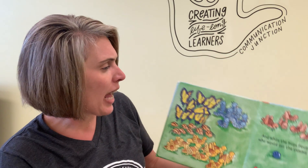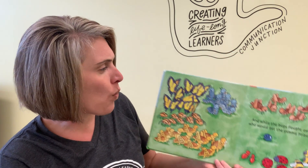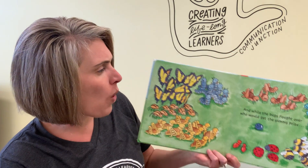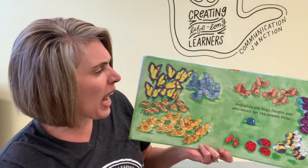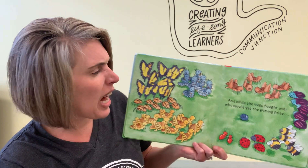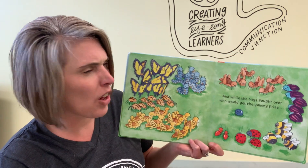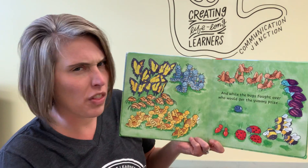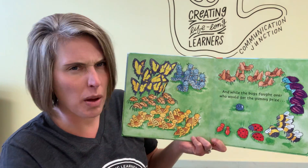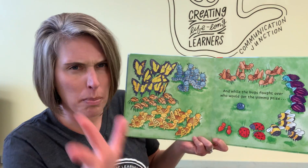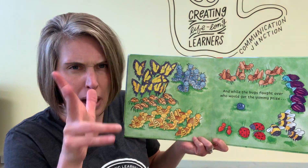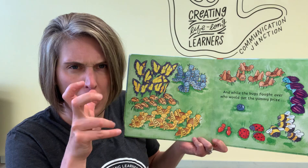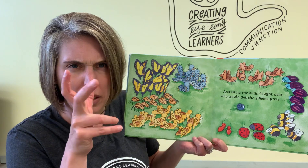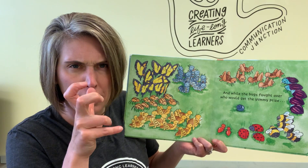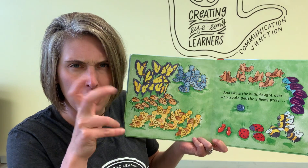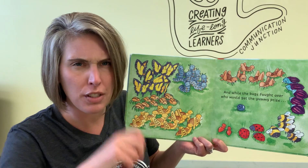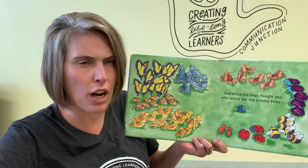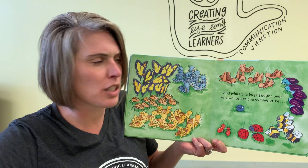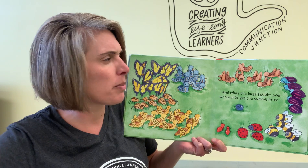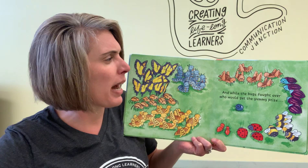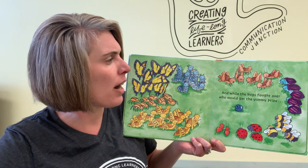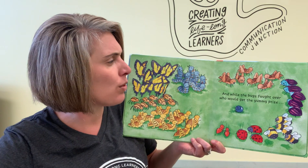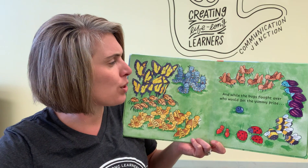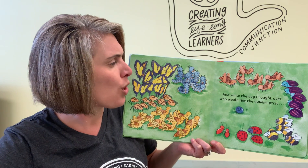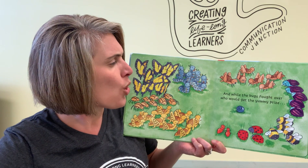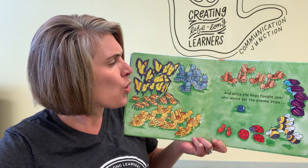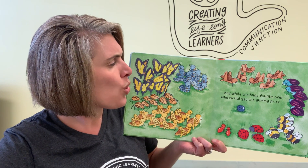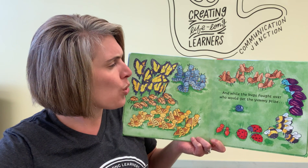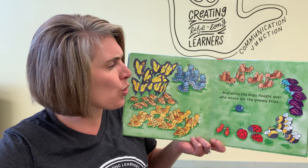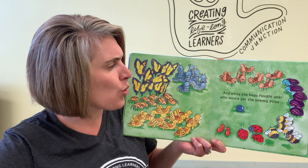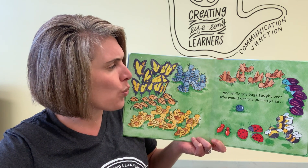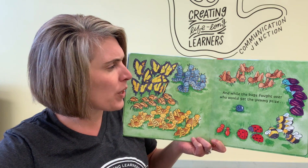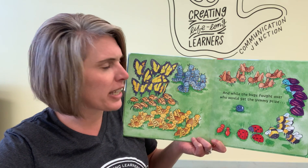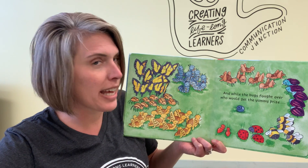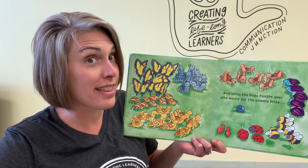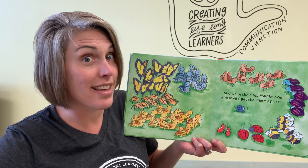And while the bugs talked about who would get the